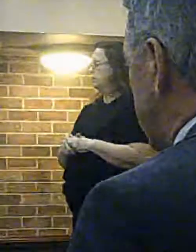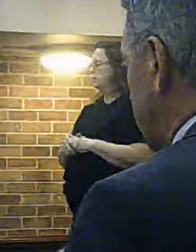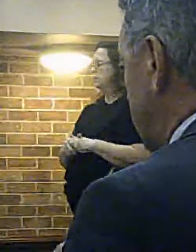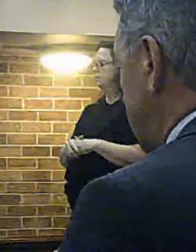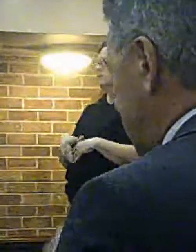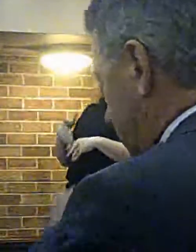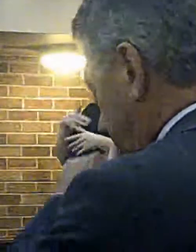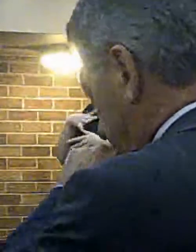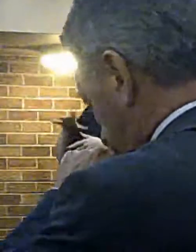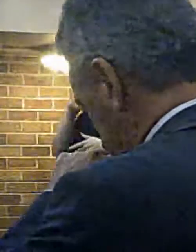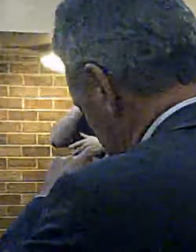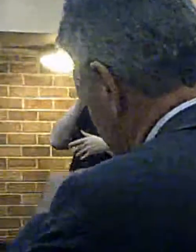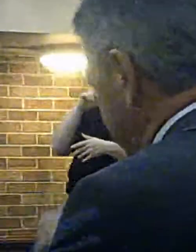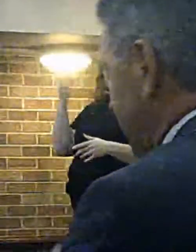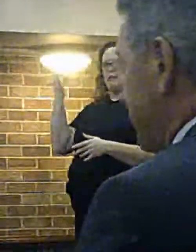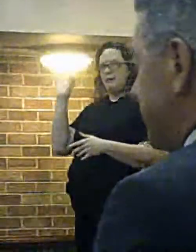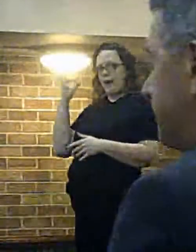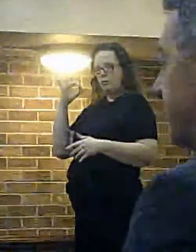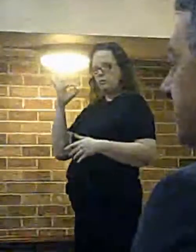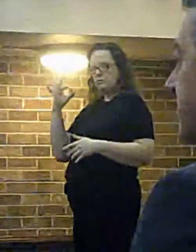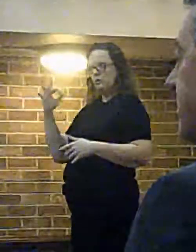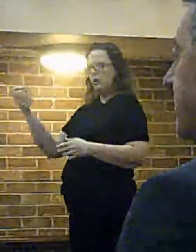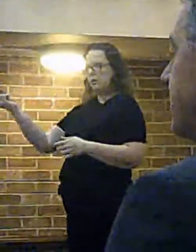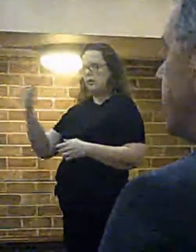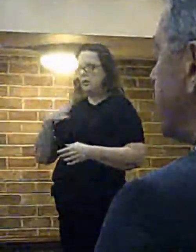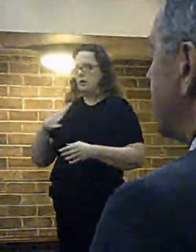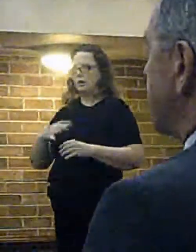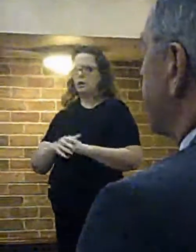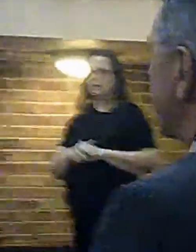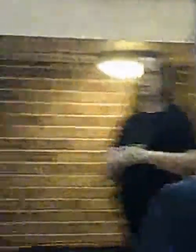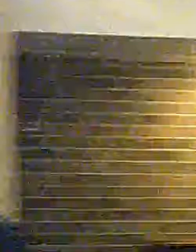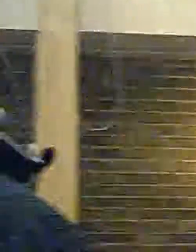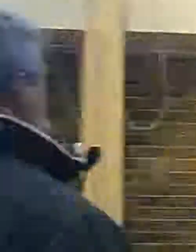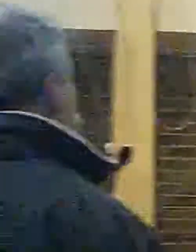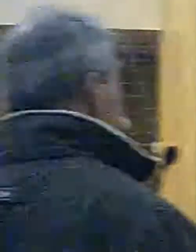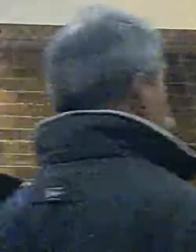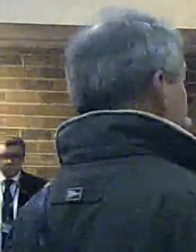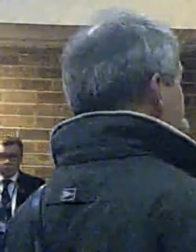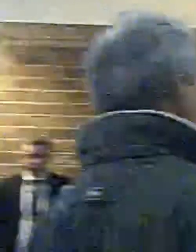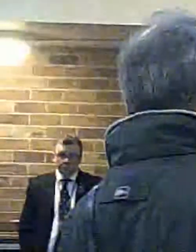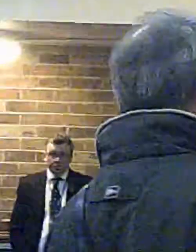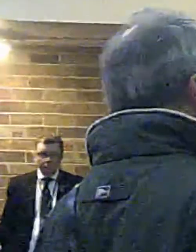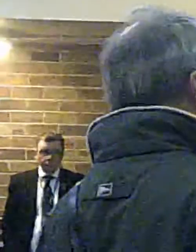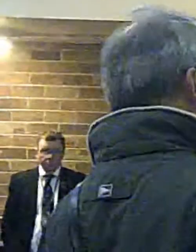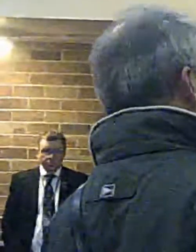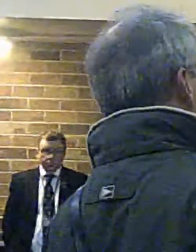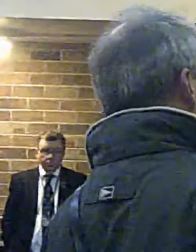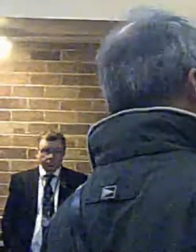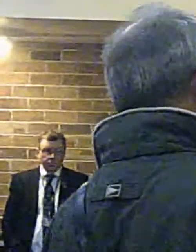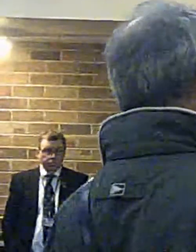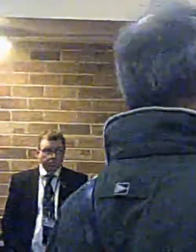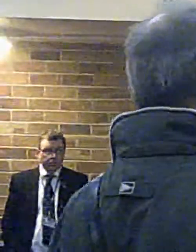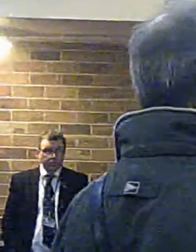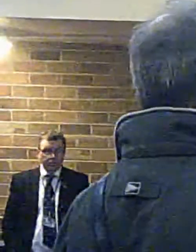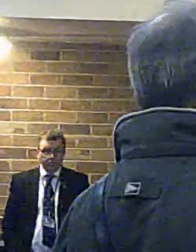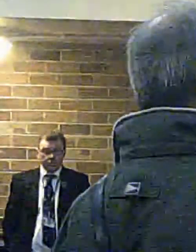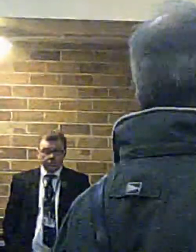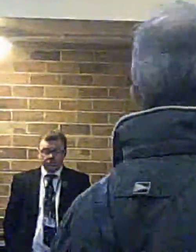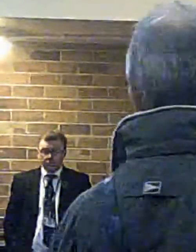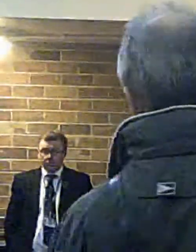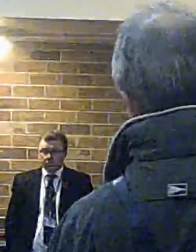we would appreciate that Wirral own the land, but you're going to have to pay Wirral Council for that land,